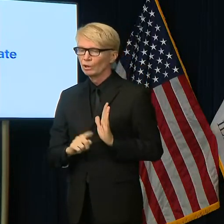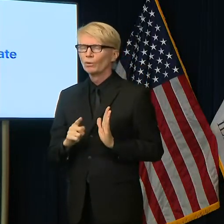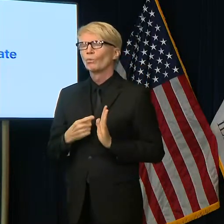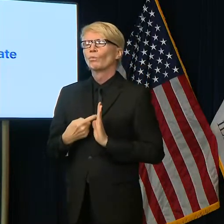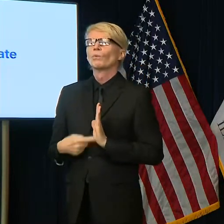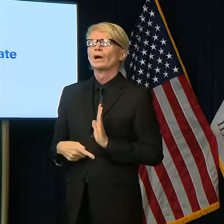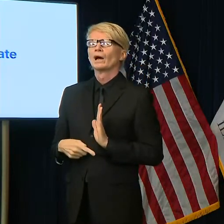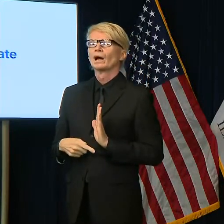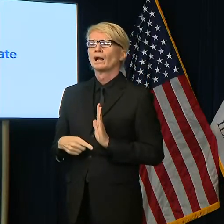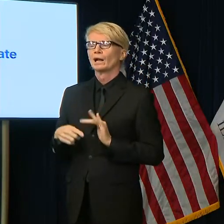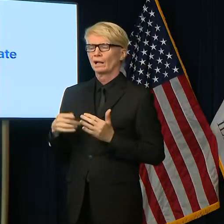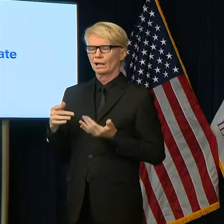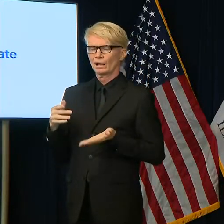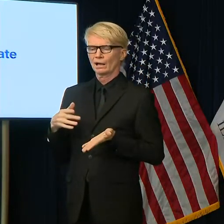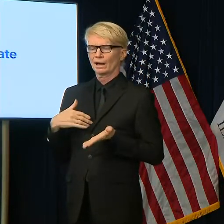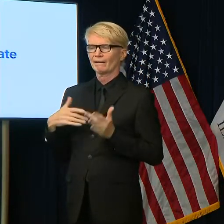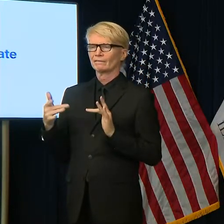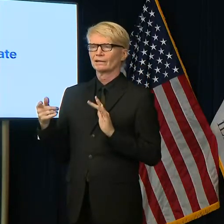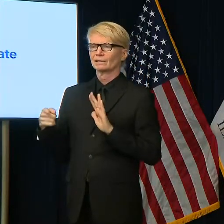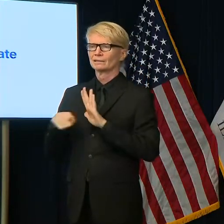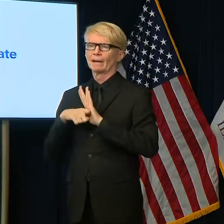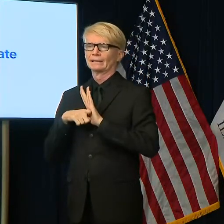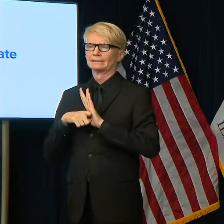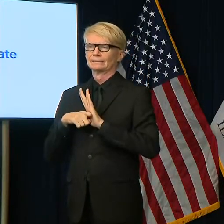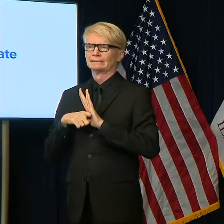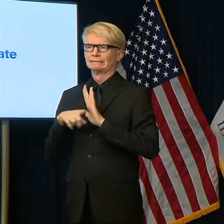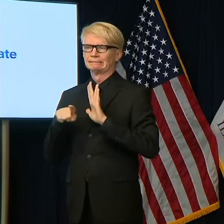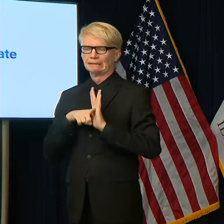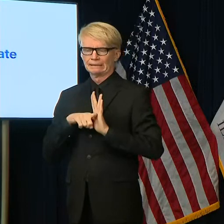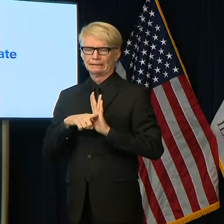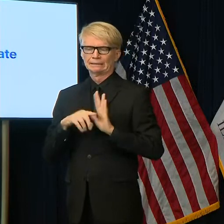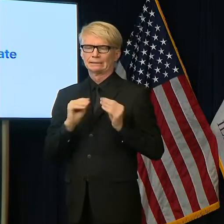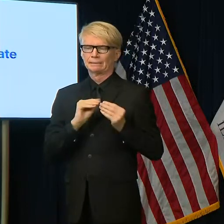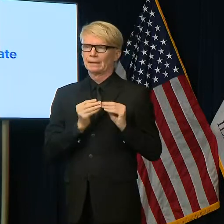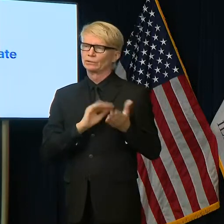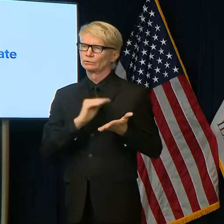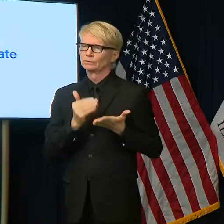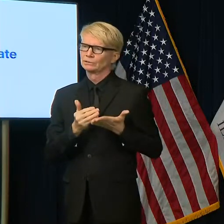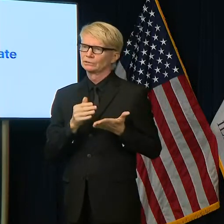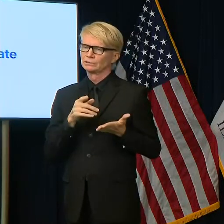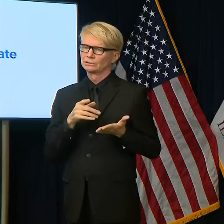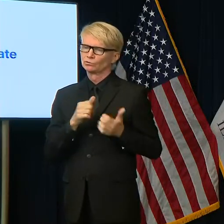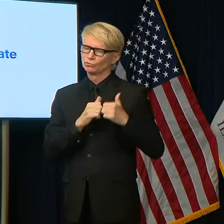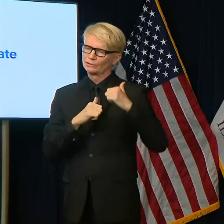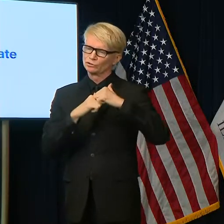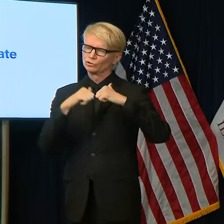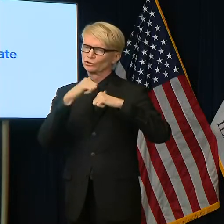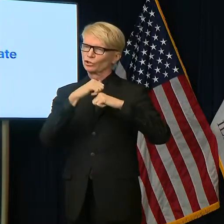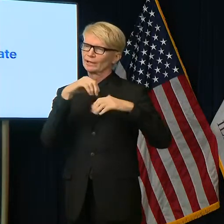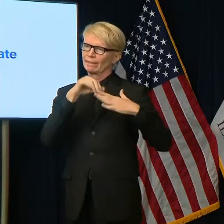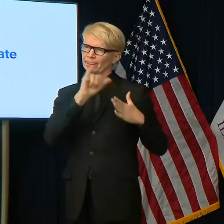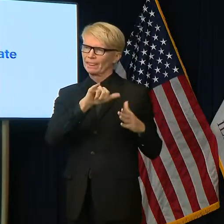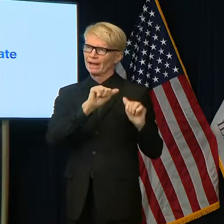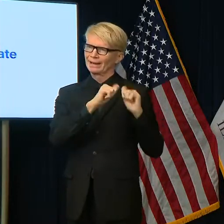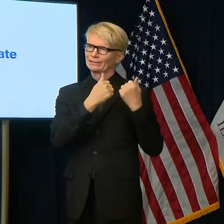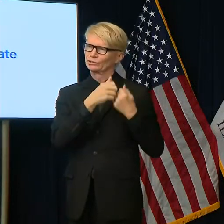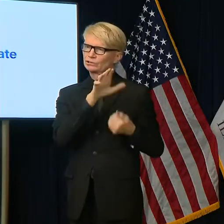portions of the deficit that are structural in nature. So that that